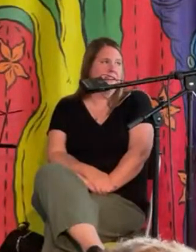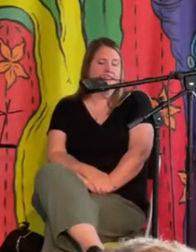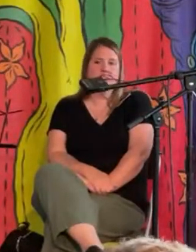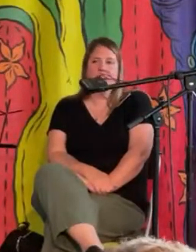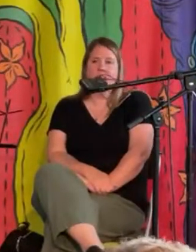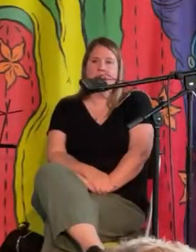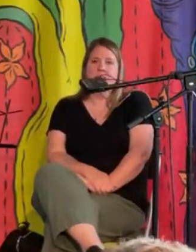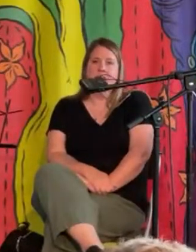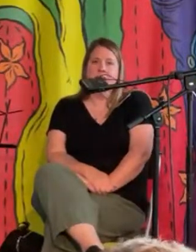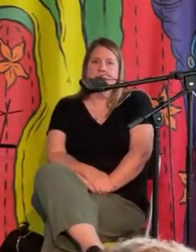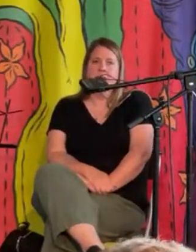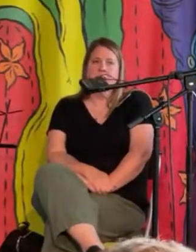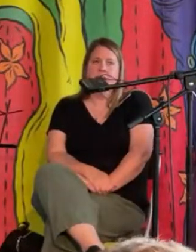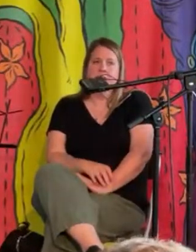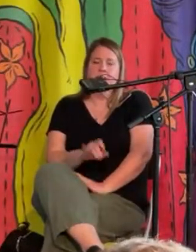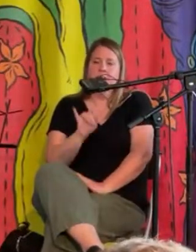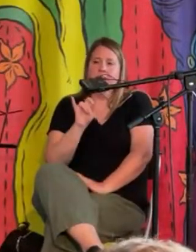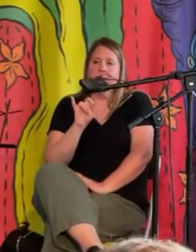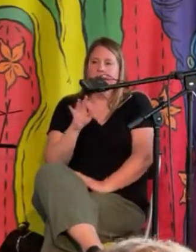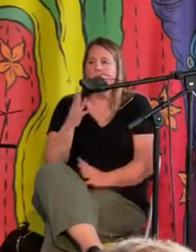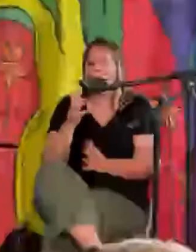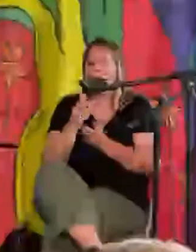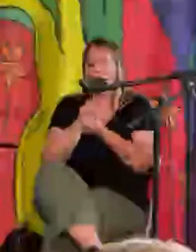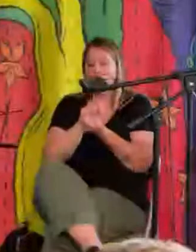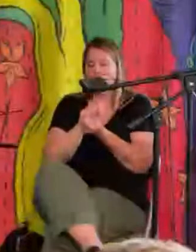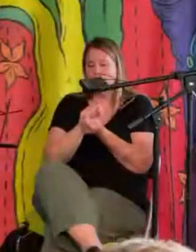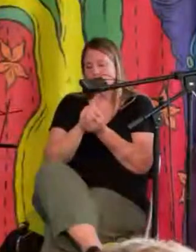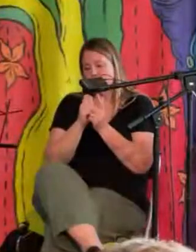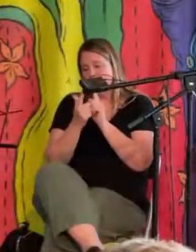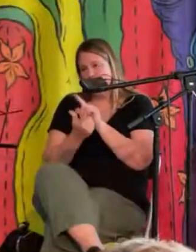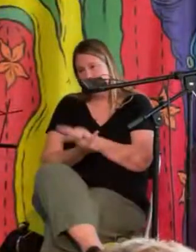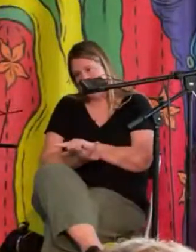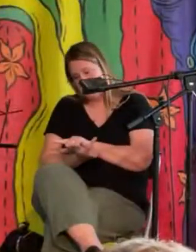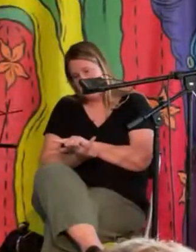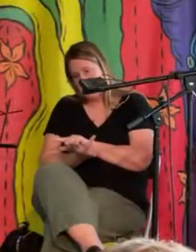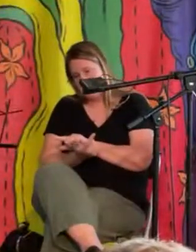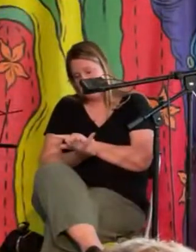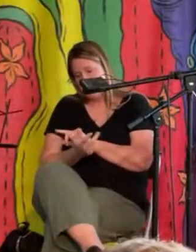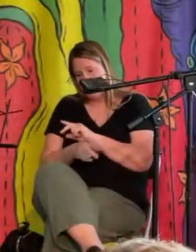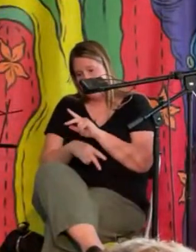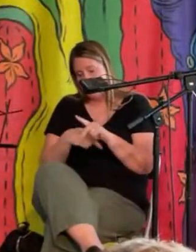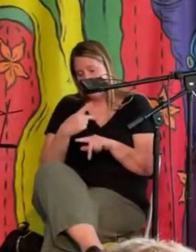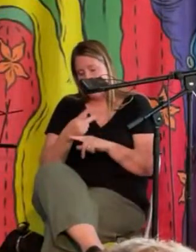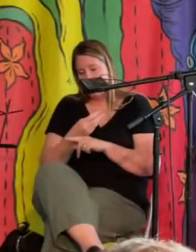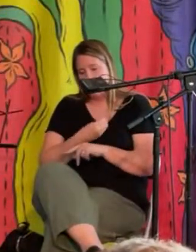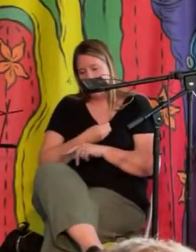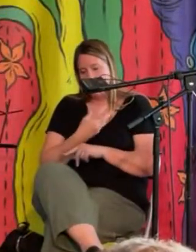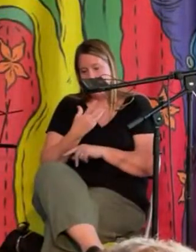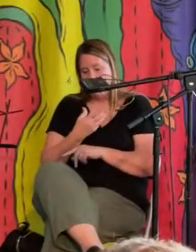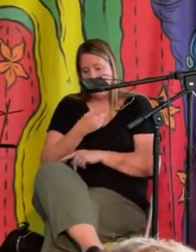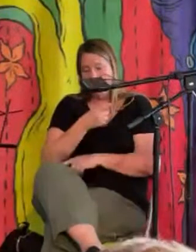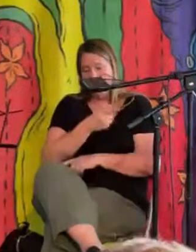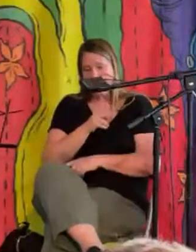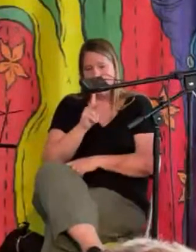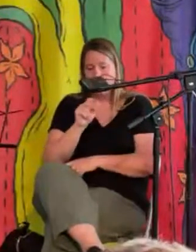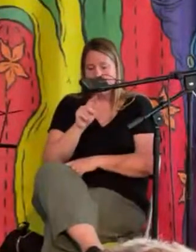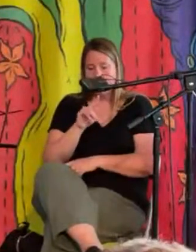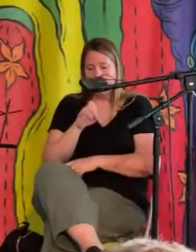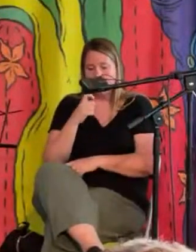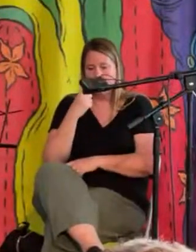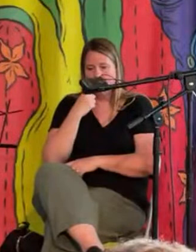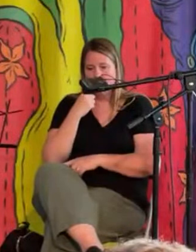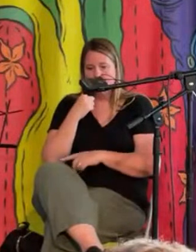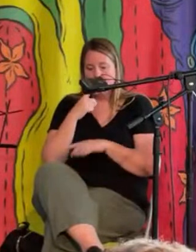Well, if you want to translate the kind of poem Katie just described, but which is the kind of poem